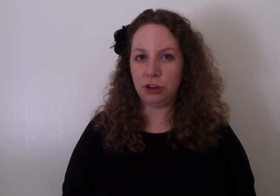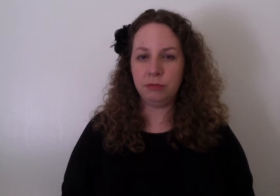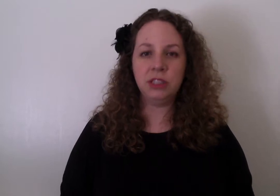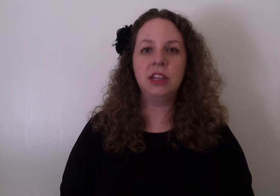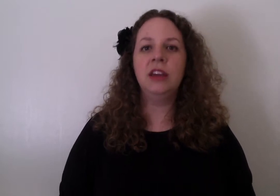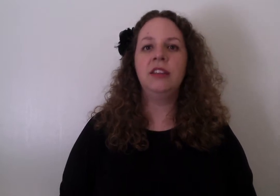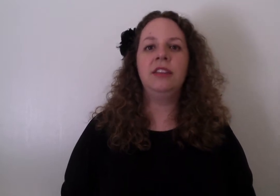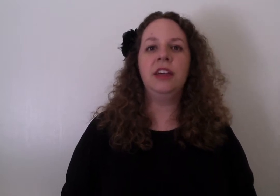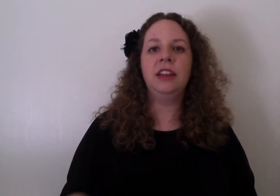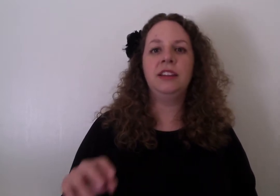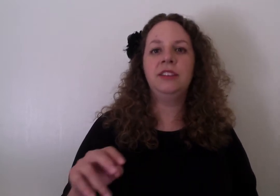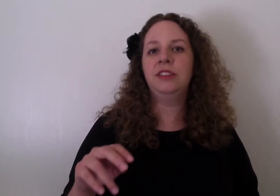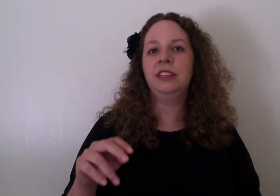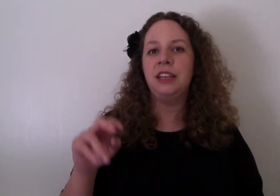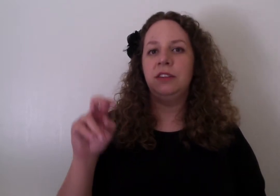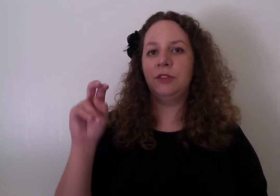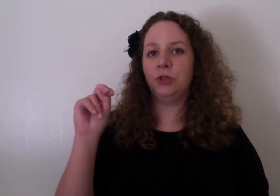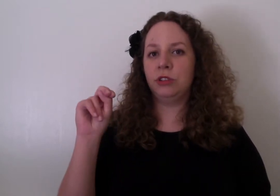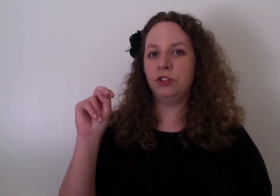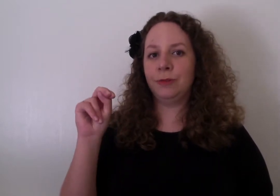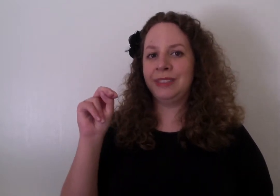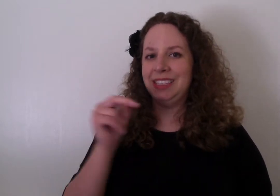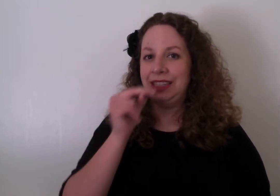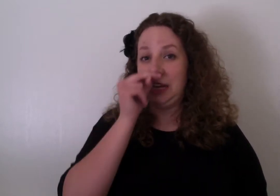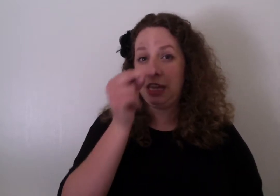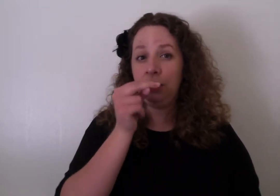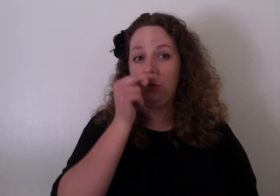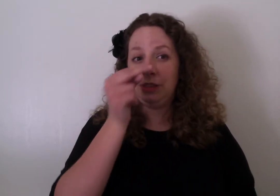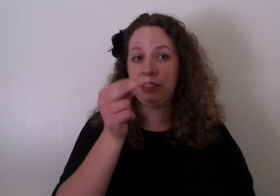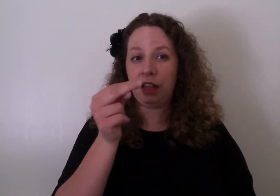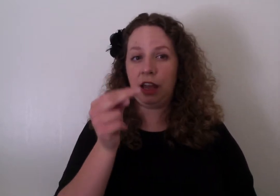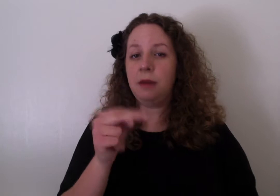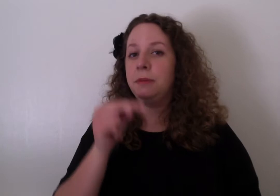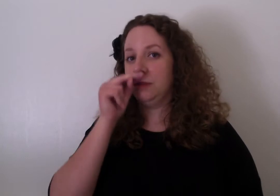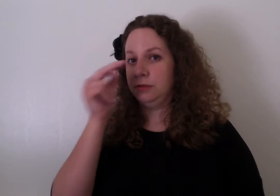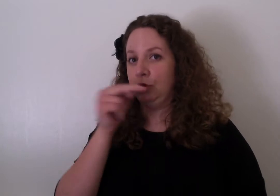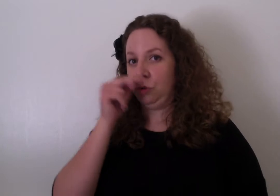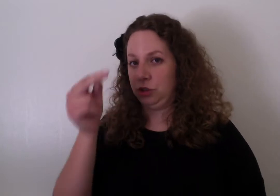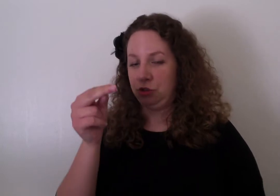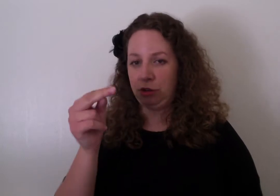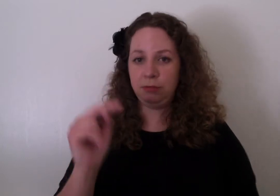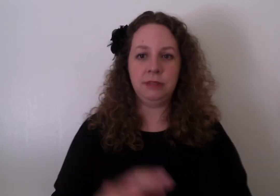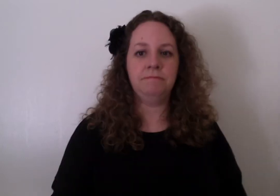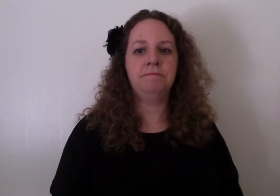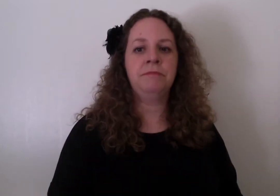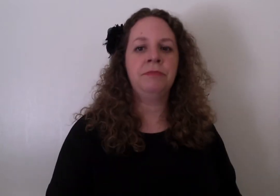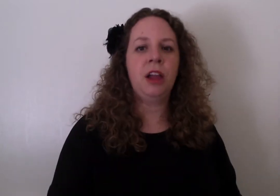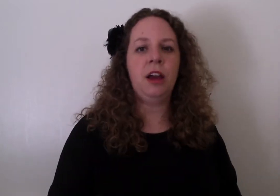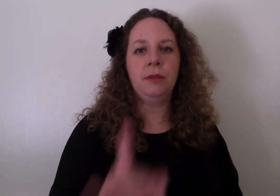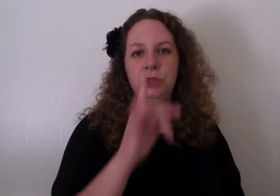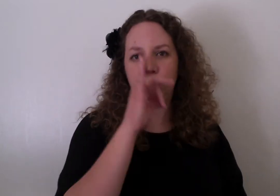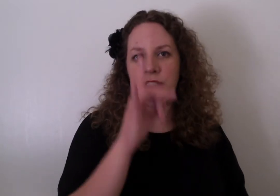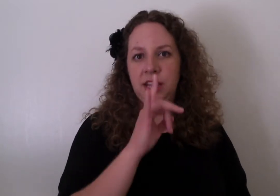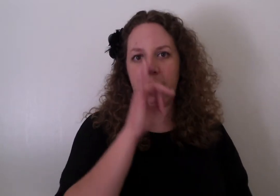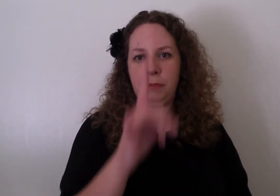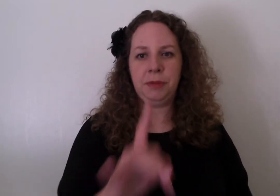Nordstrom's, then the sign for Nordstrom's is an N with stuck up, Nordstrom's. So stuck up.